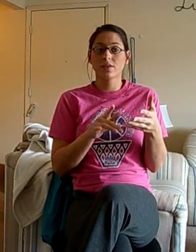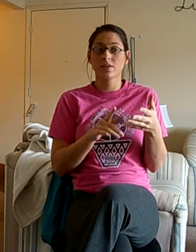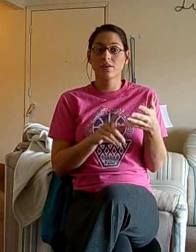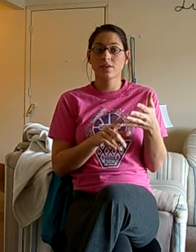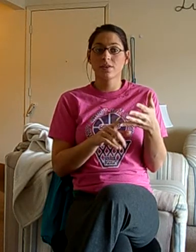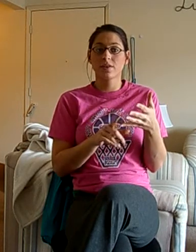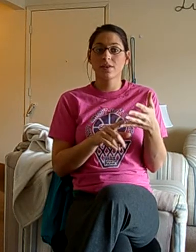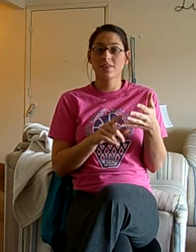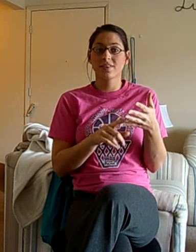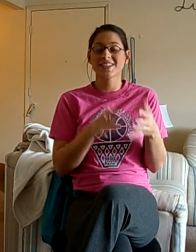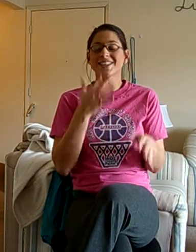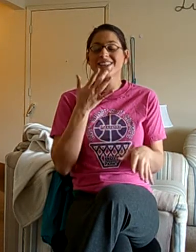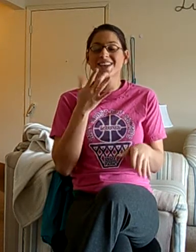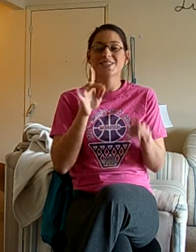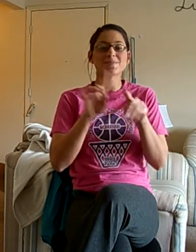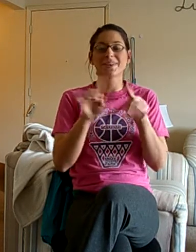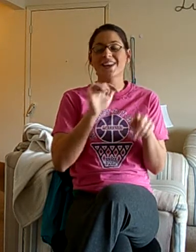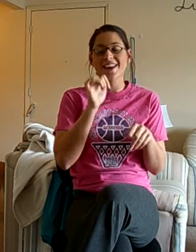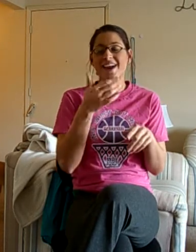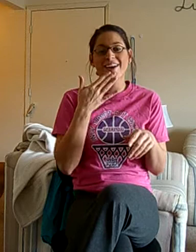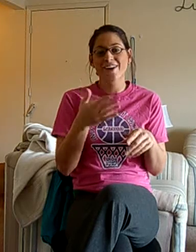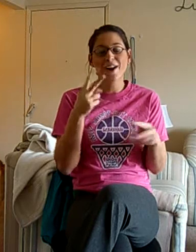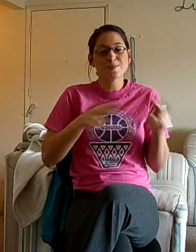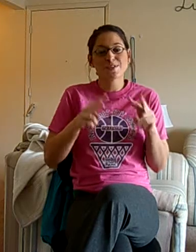its taste, although that's not a good observation to make in the lab.